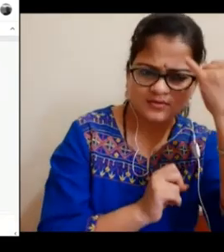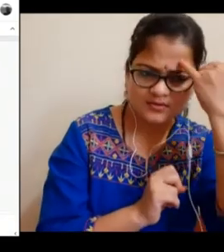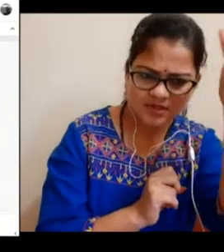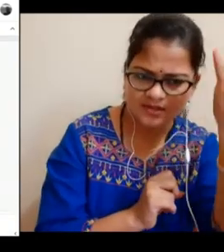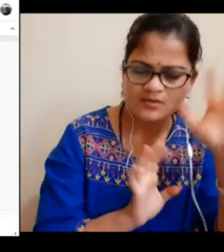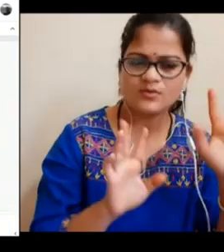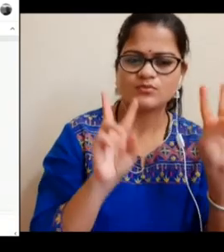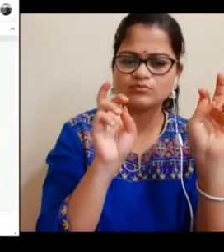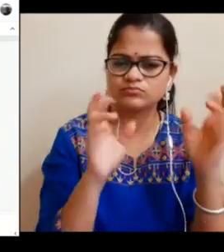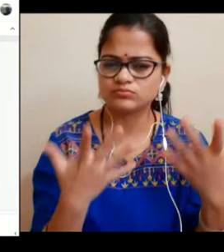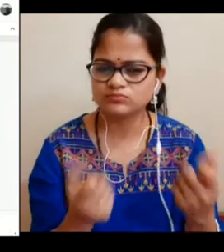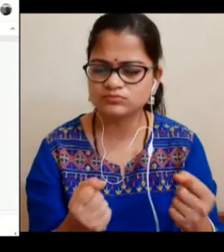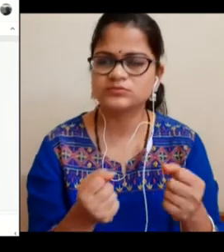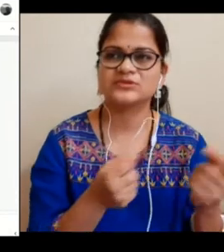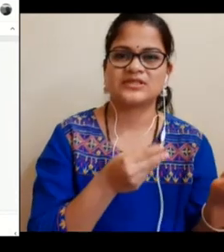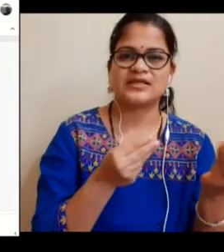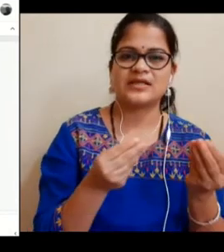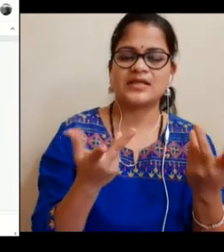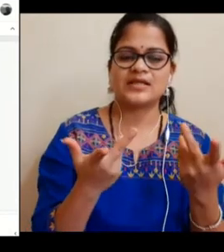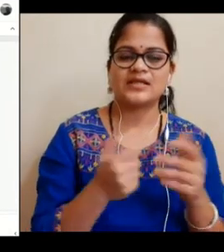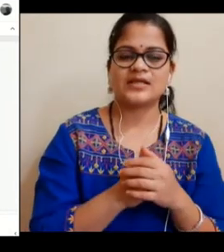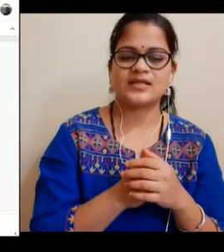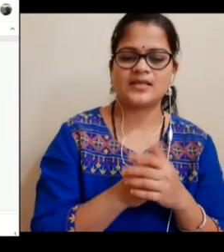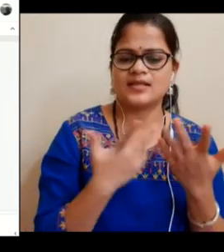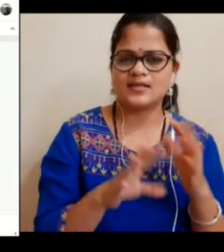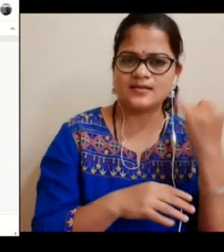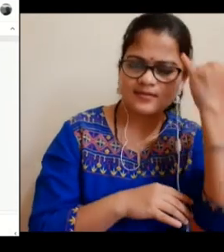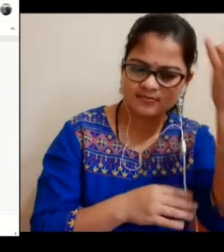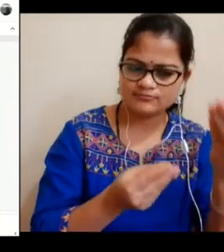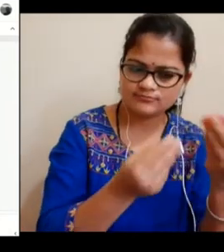mind? This of what the animation could be?